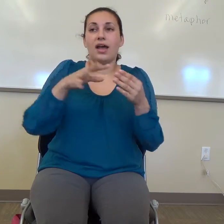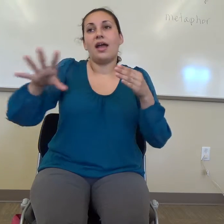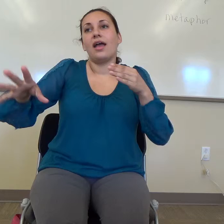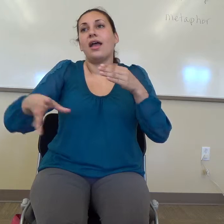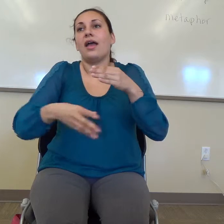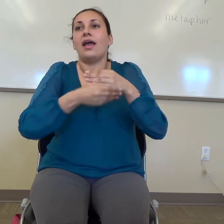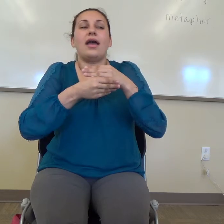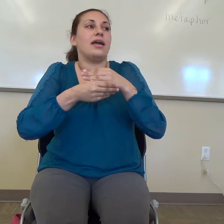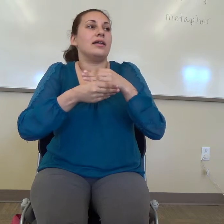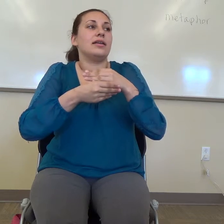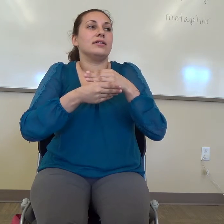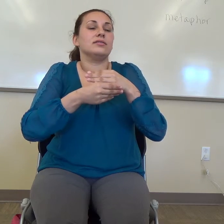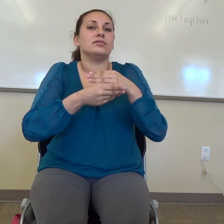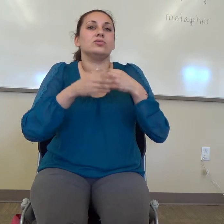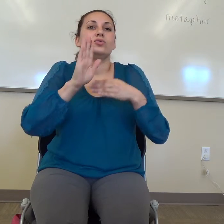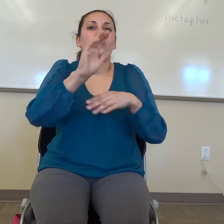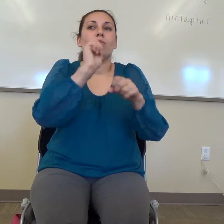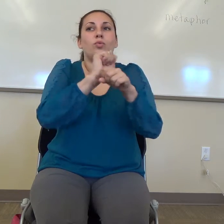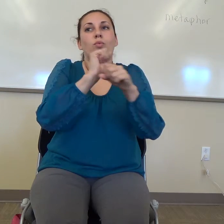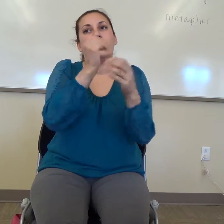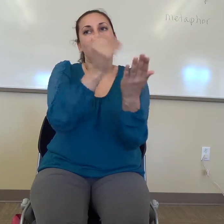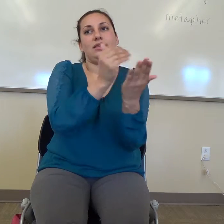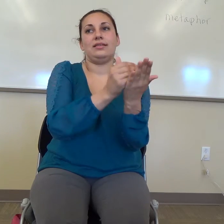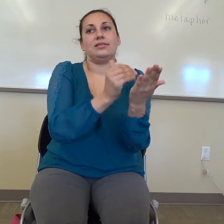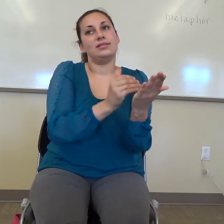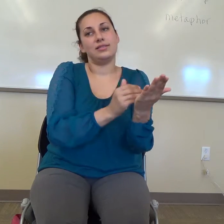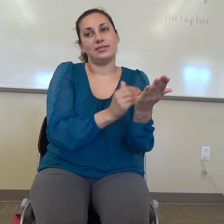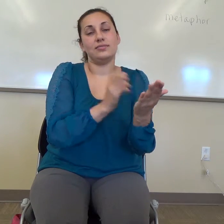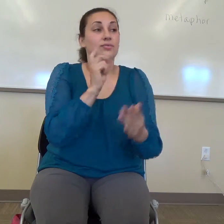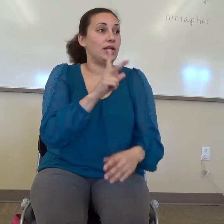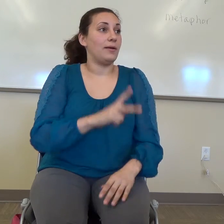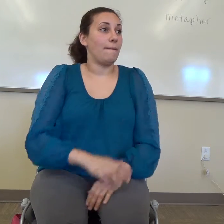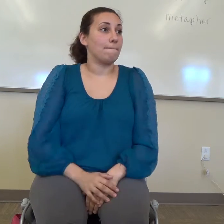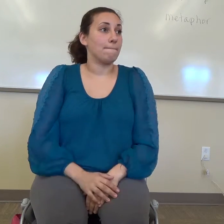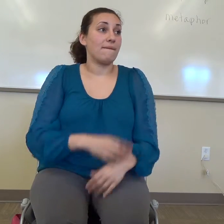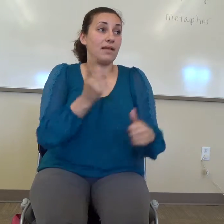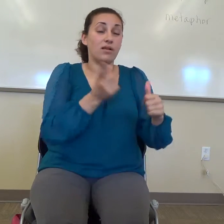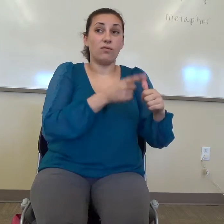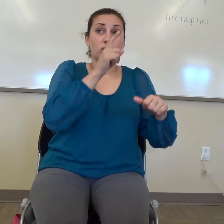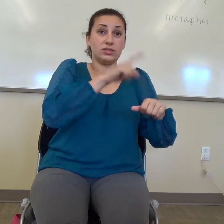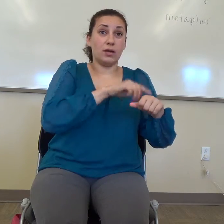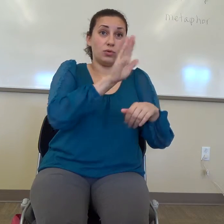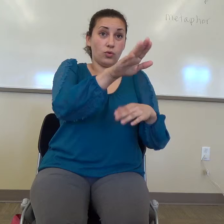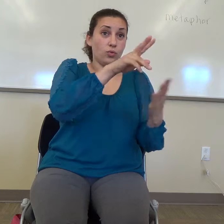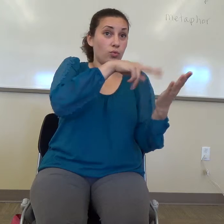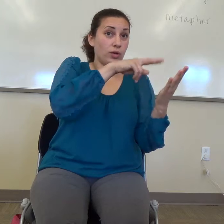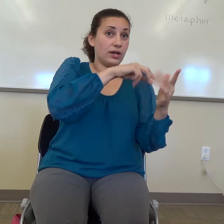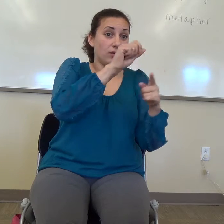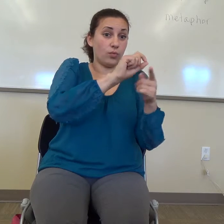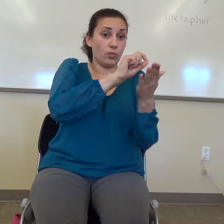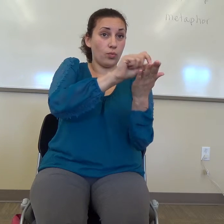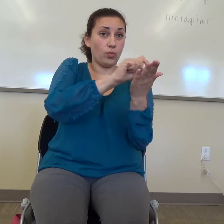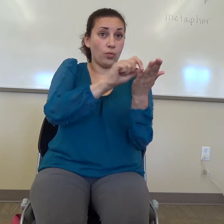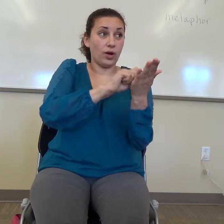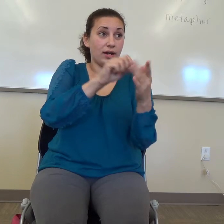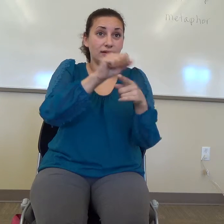our chores. This is the first time that your reading and writing exercise goes to 2 pages,